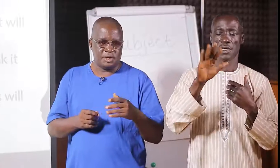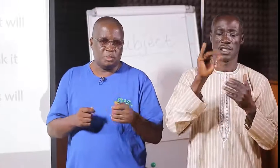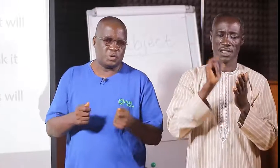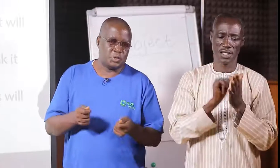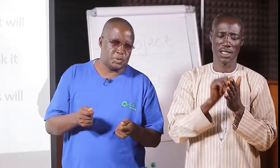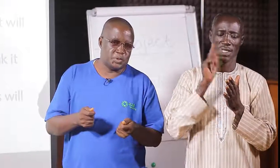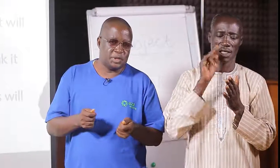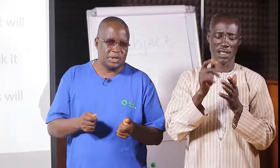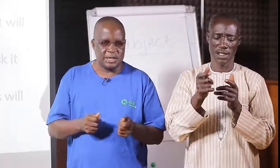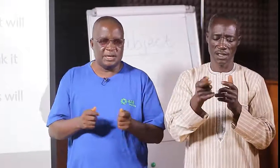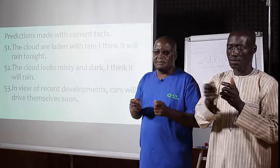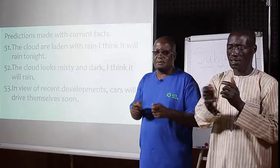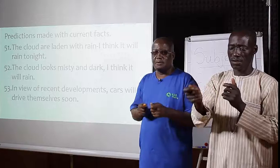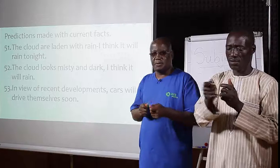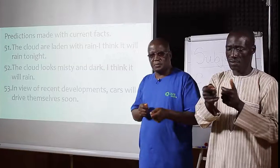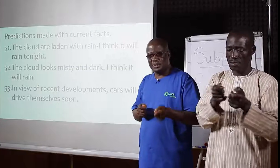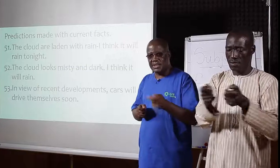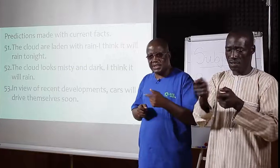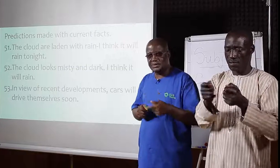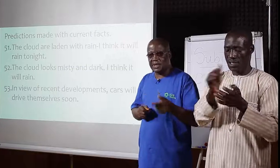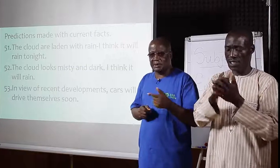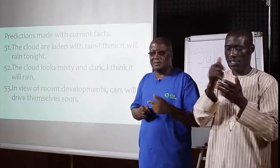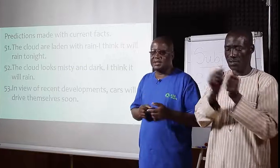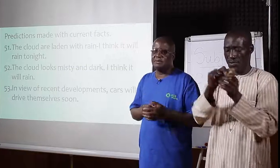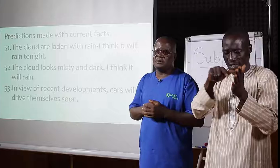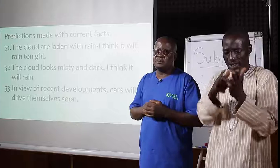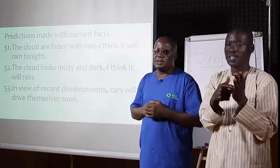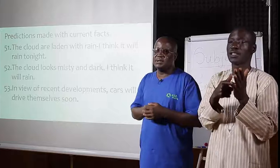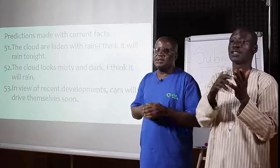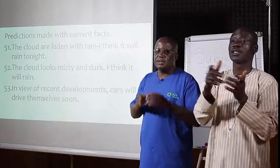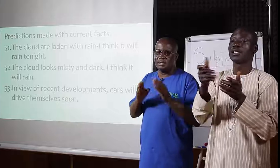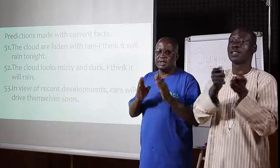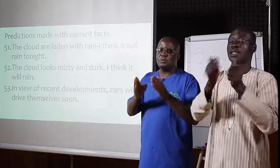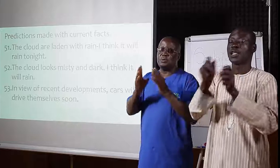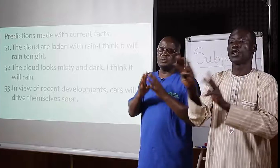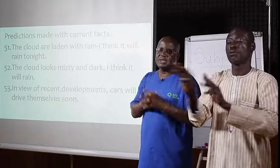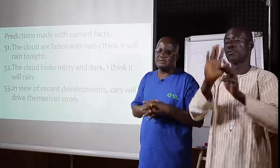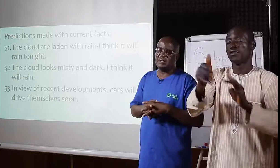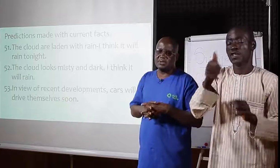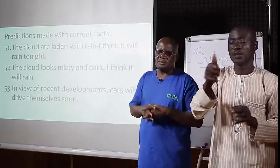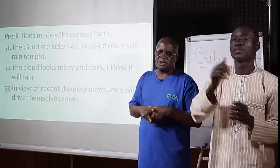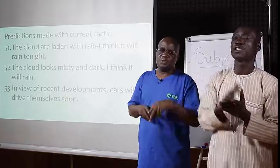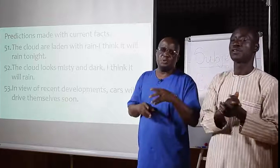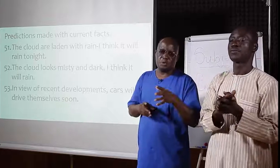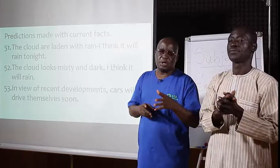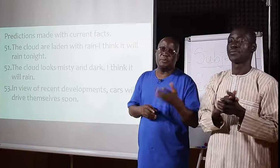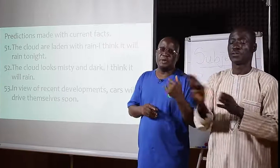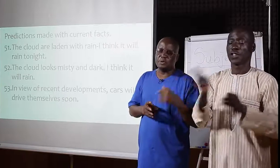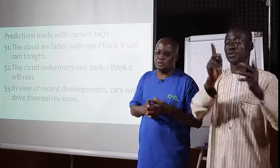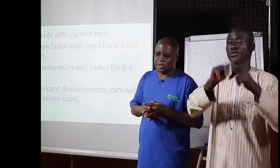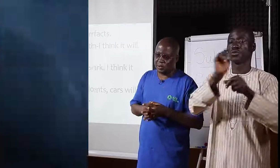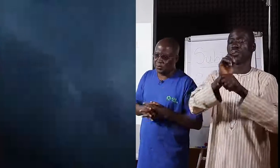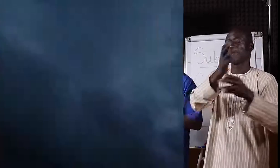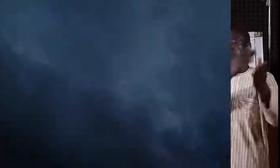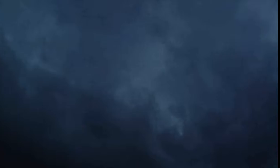are remote controlled, and therefore with these kind of recent developments, they will soon be driving themselves, taking you to work and